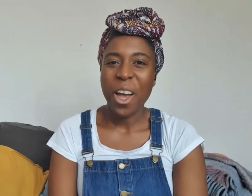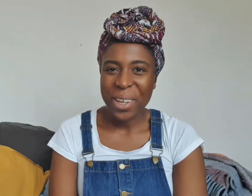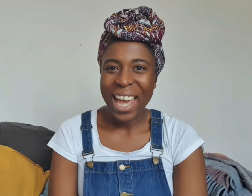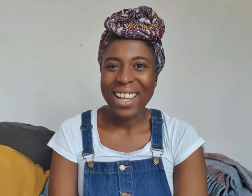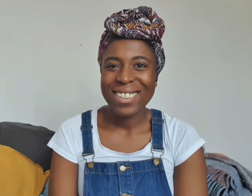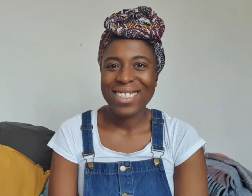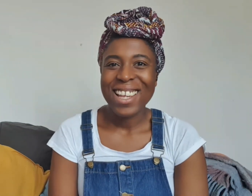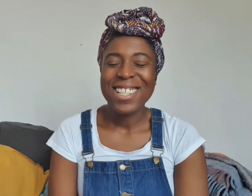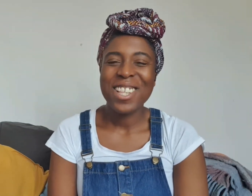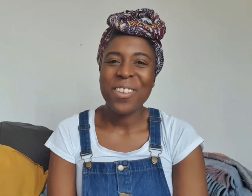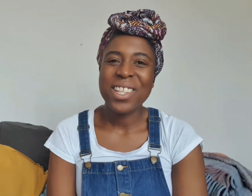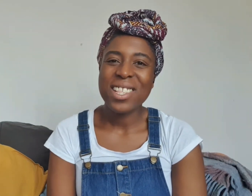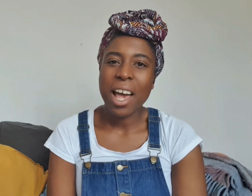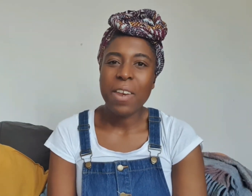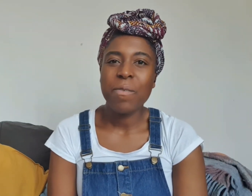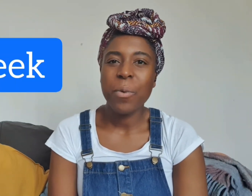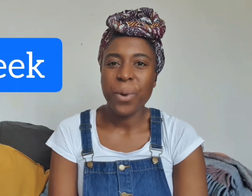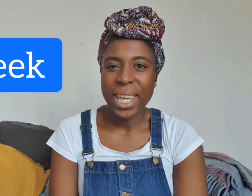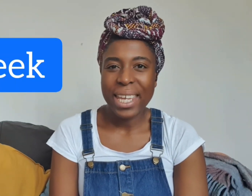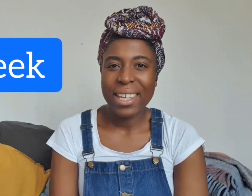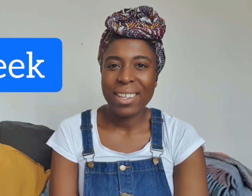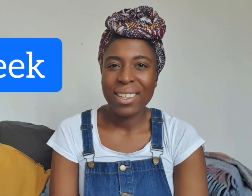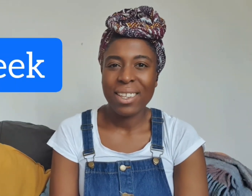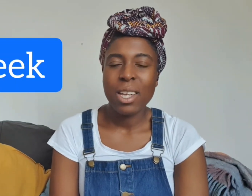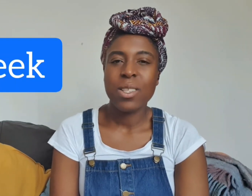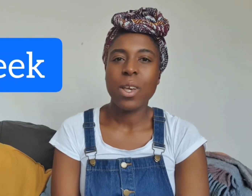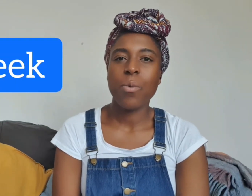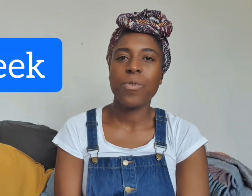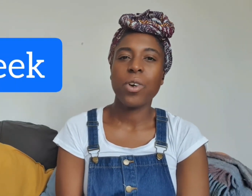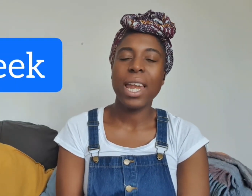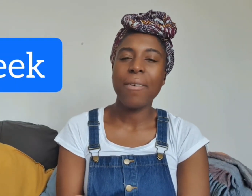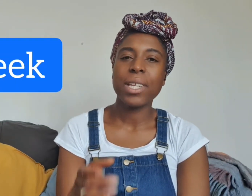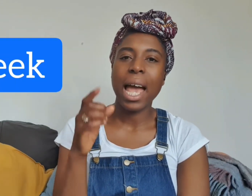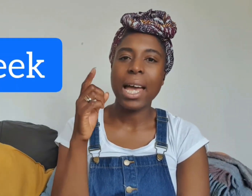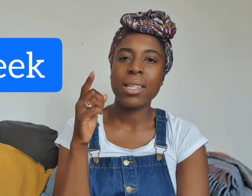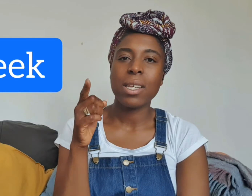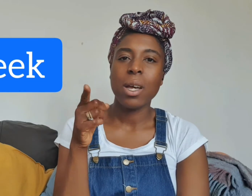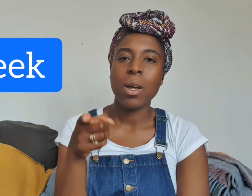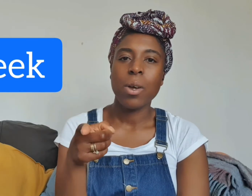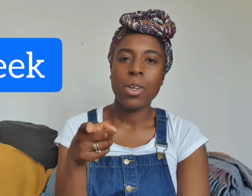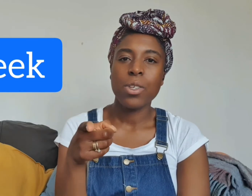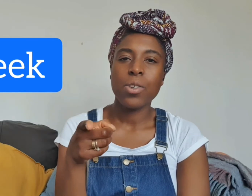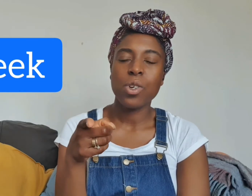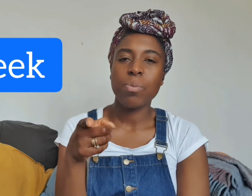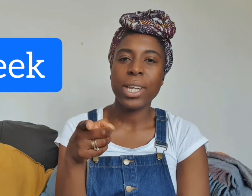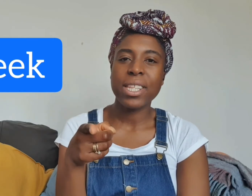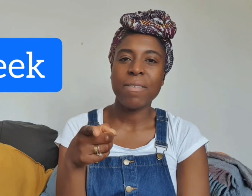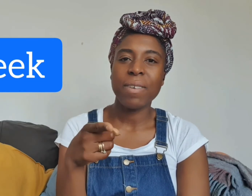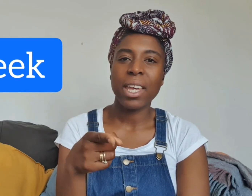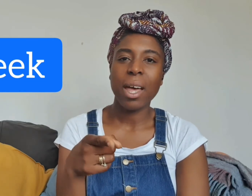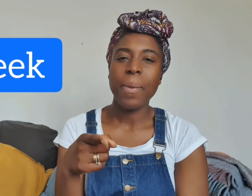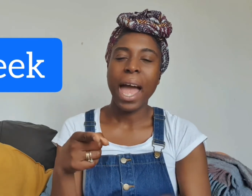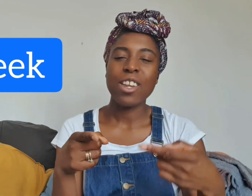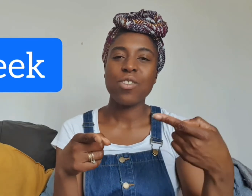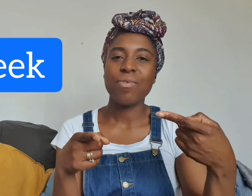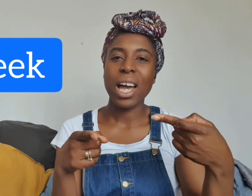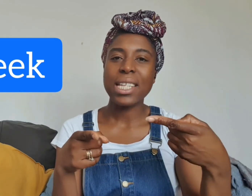Okay, so the sign for week. So with your left hand, use your pointing finger, and your right